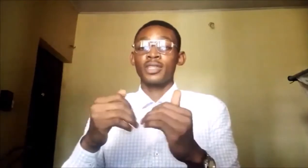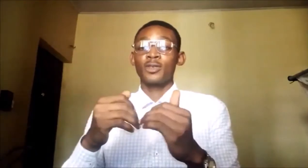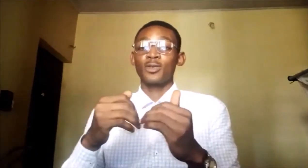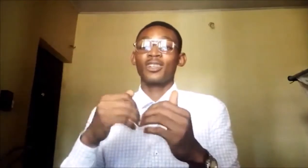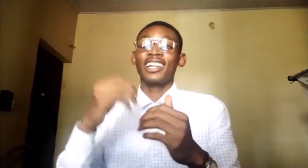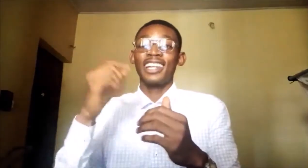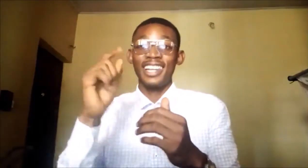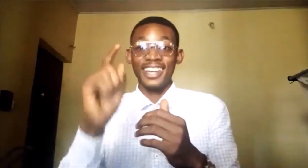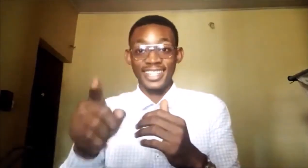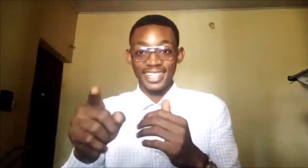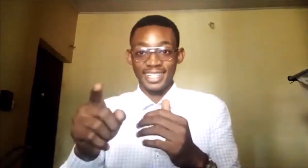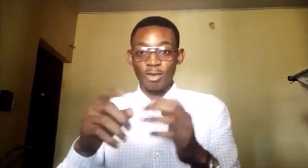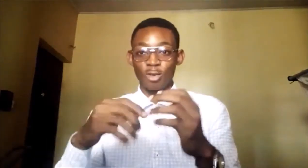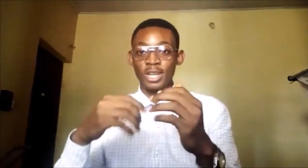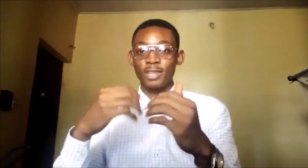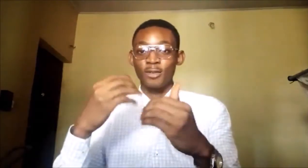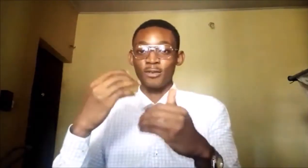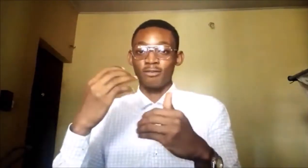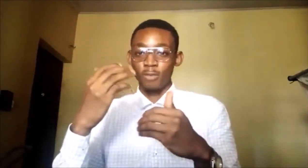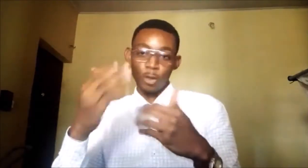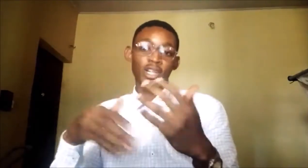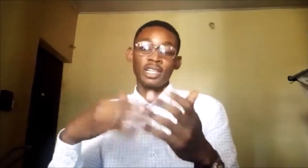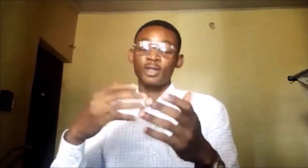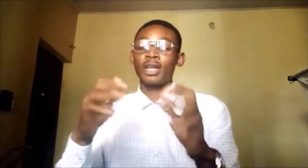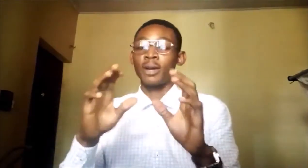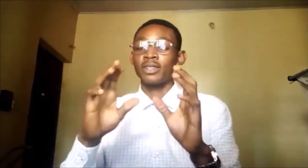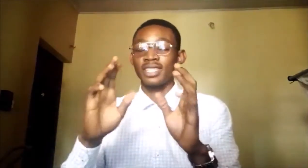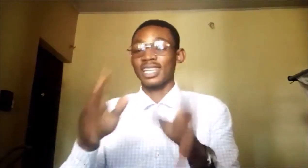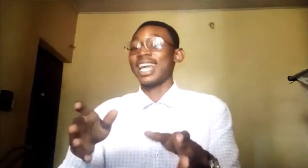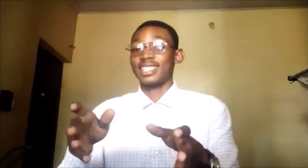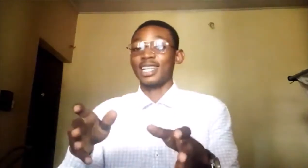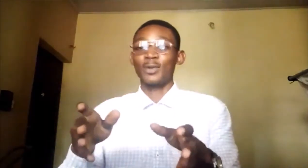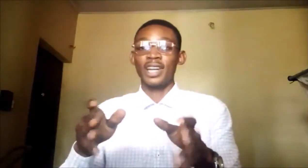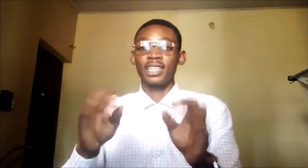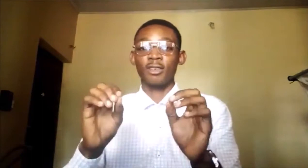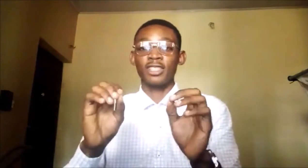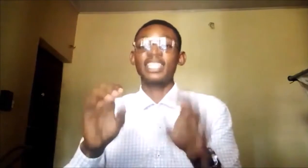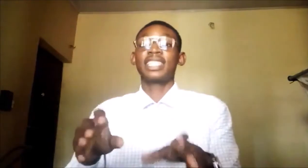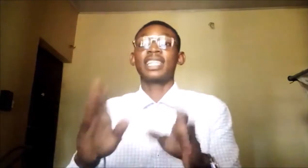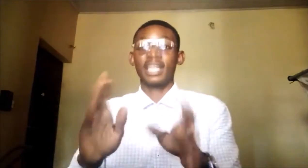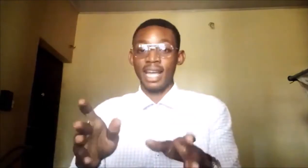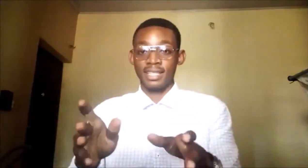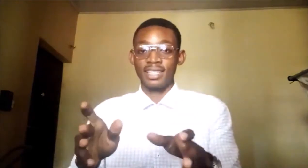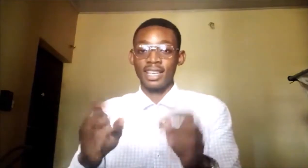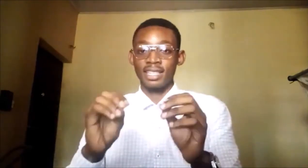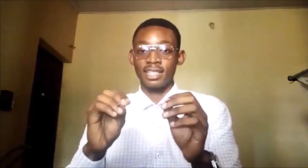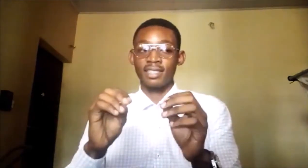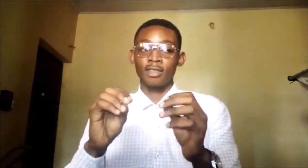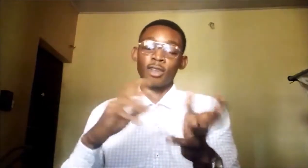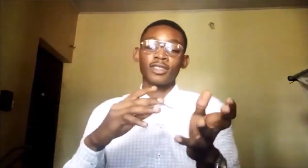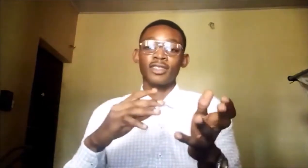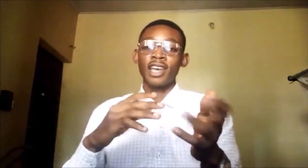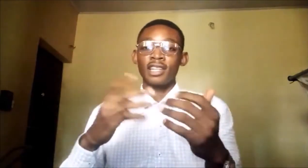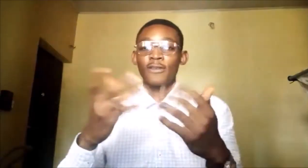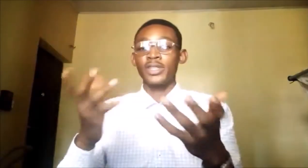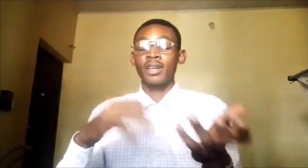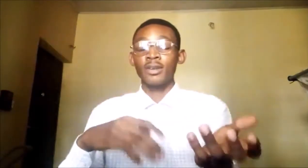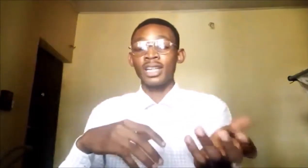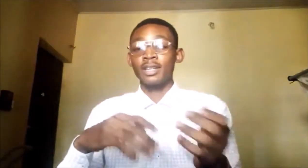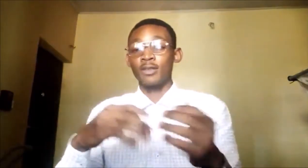to learning, we would like to know a little about this class that we are in, because this is a class. Yes, it's not the physical class of having